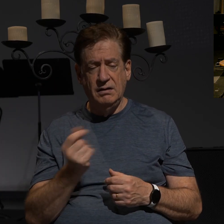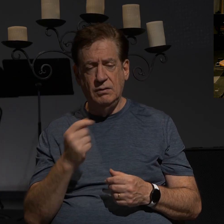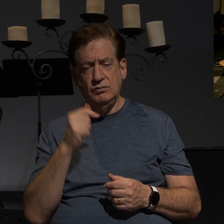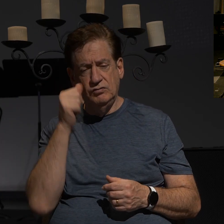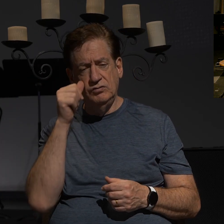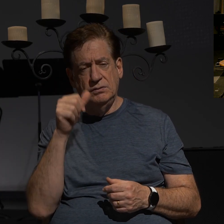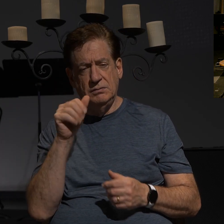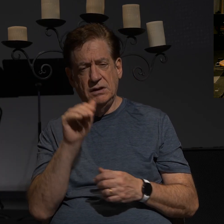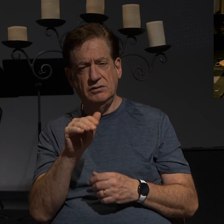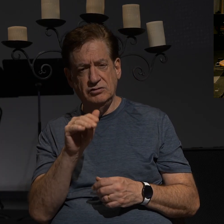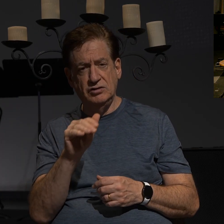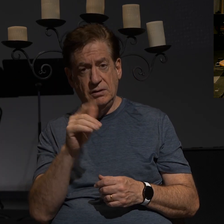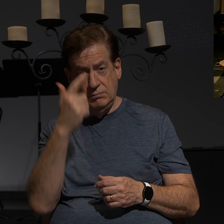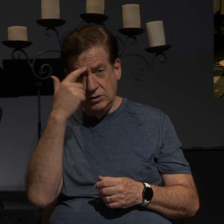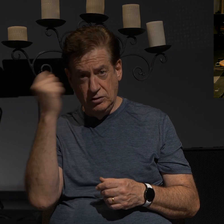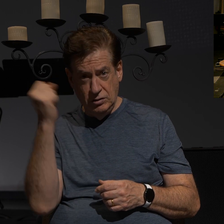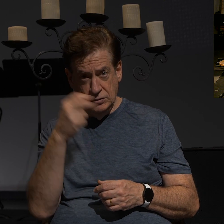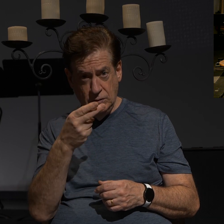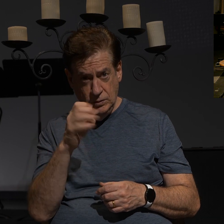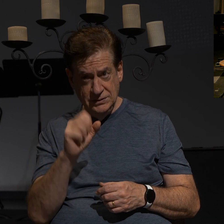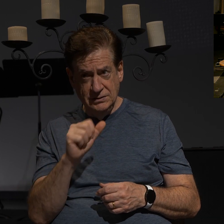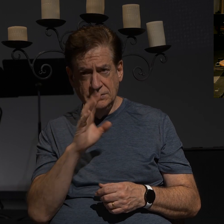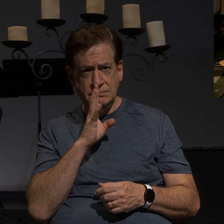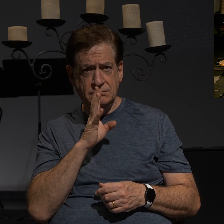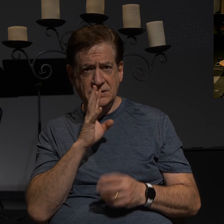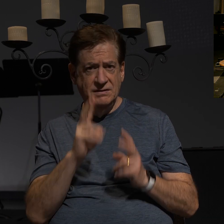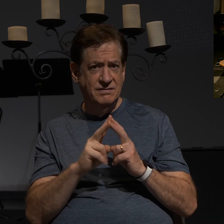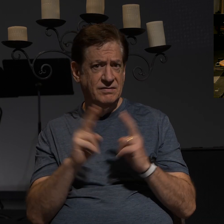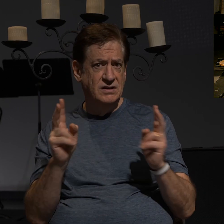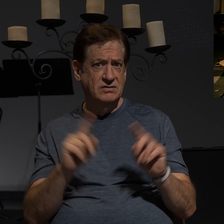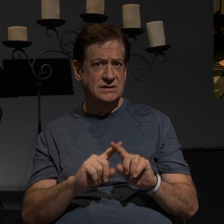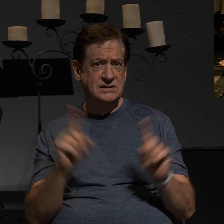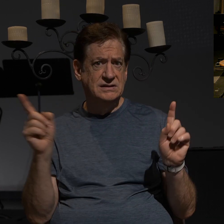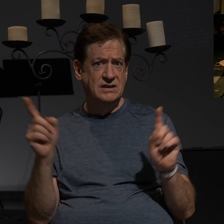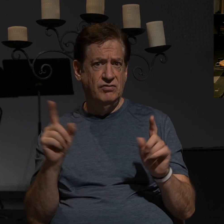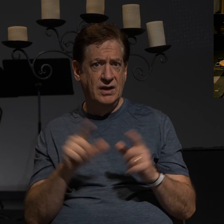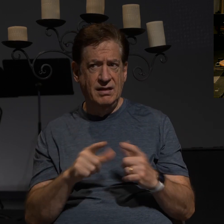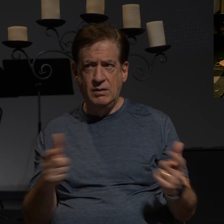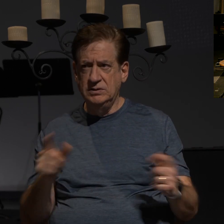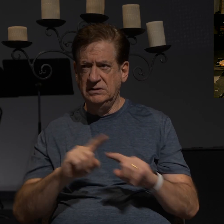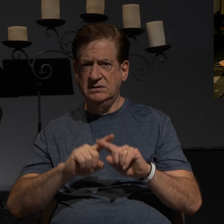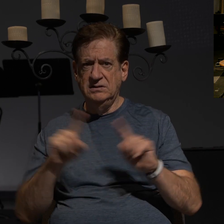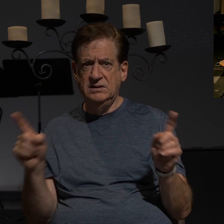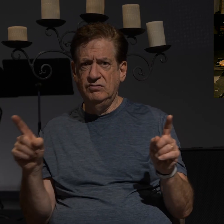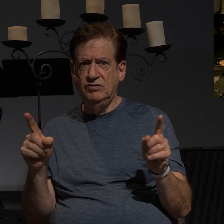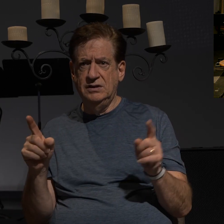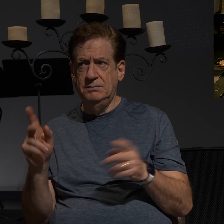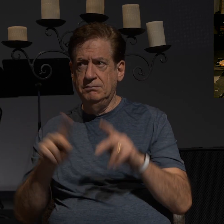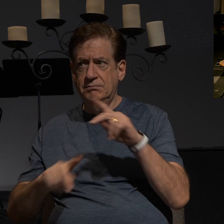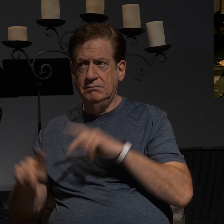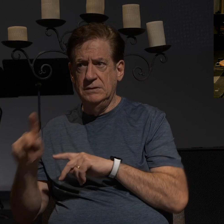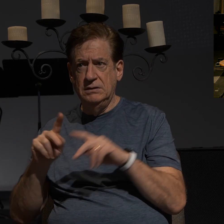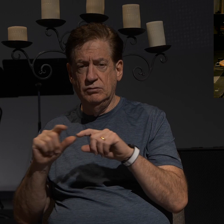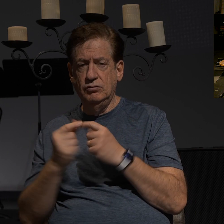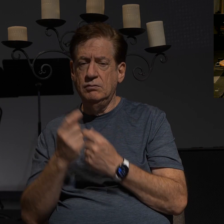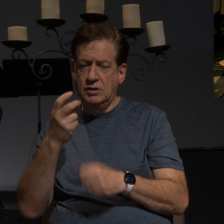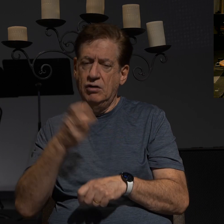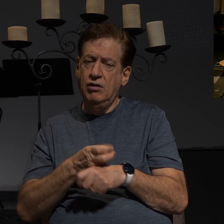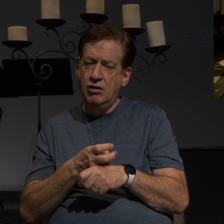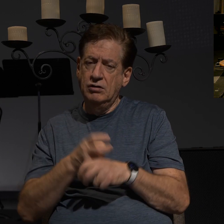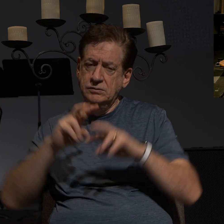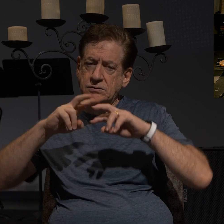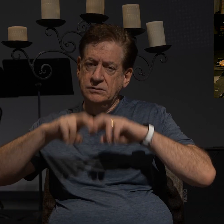morning, that because Hosea is speaking in a very different language to a very different people group, it can be difficult to